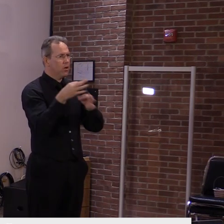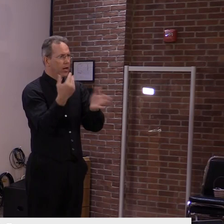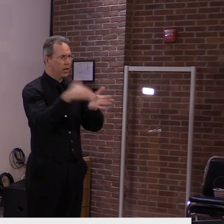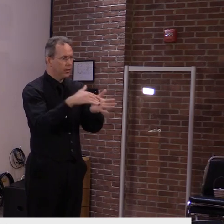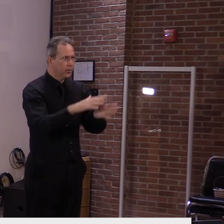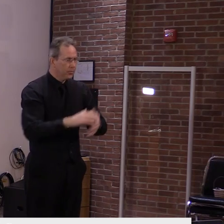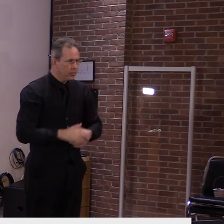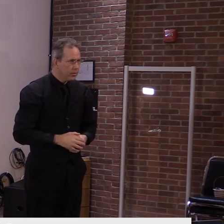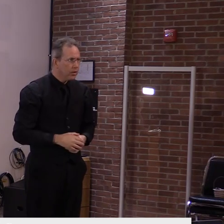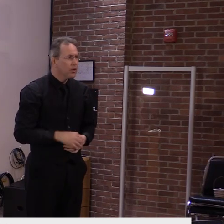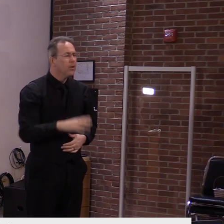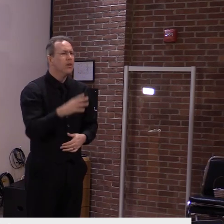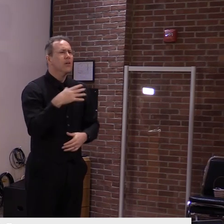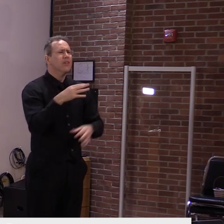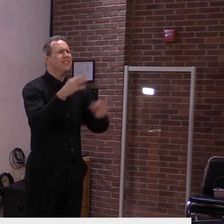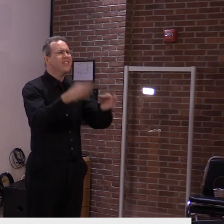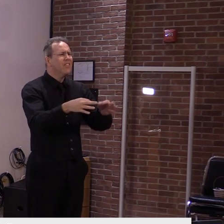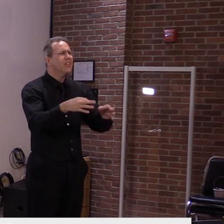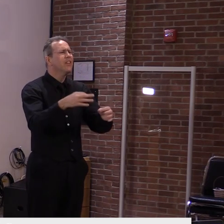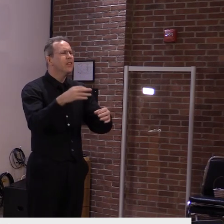make sure that it is